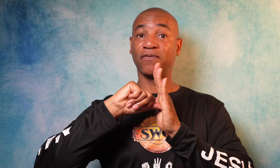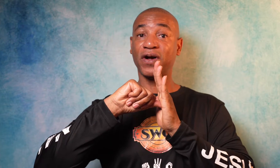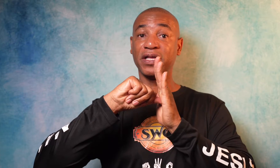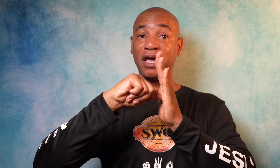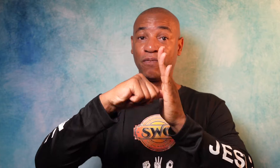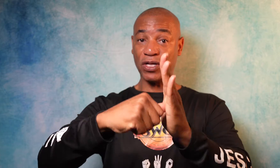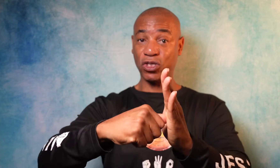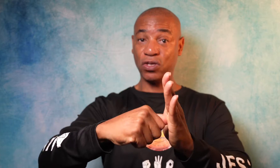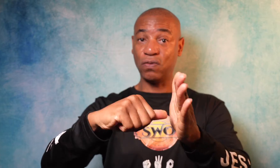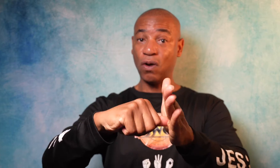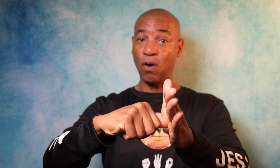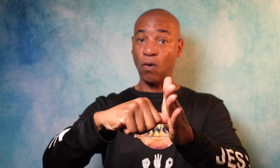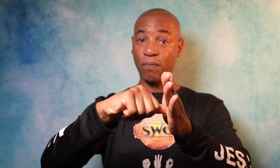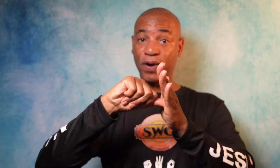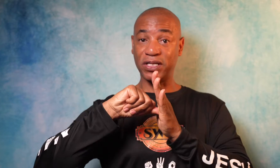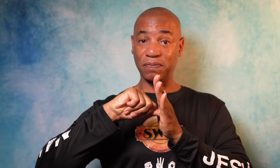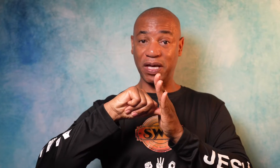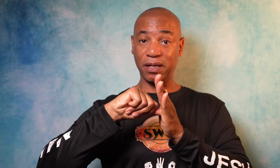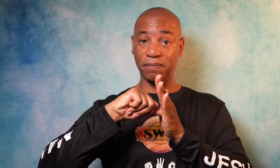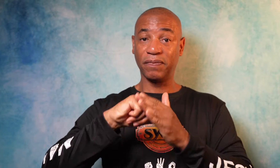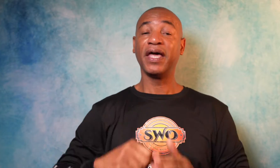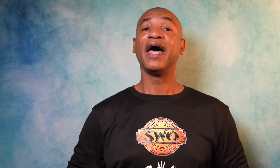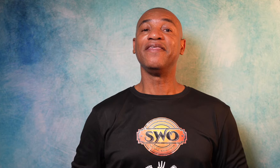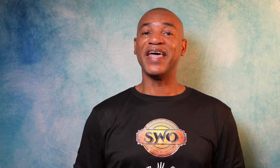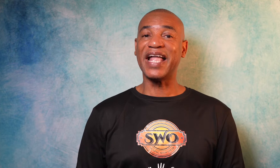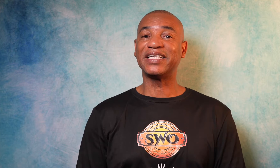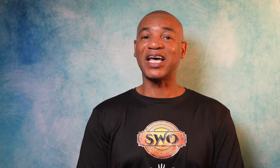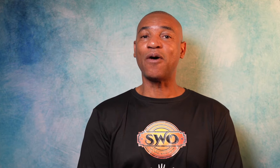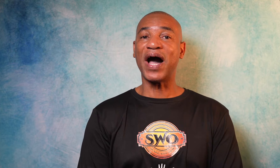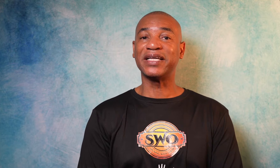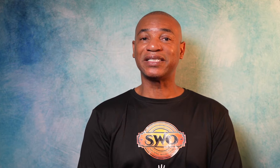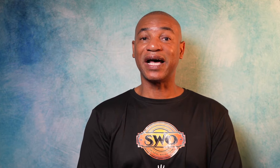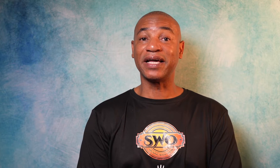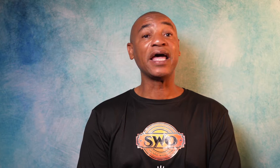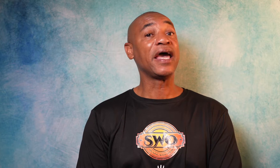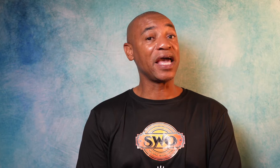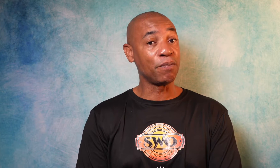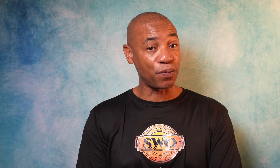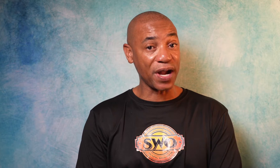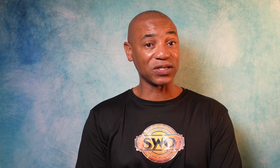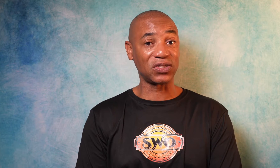front, impress you or impress me. That is how I sign impress.